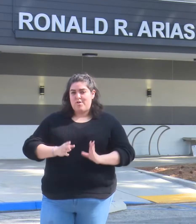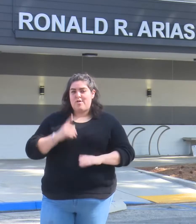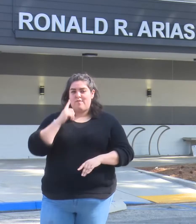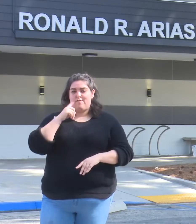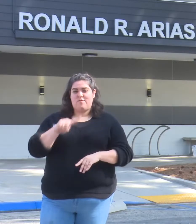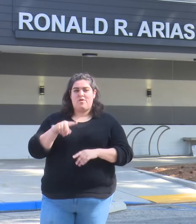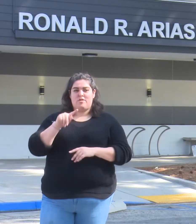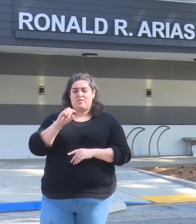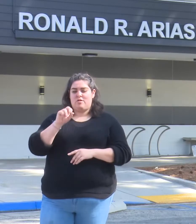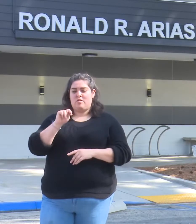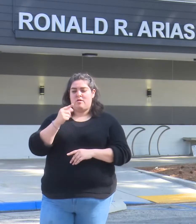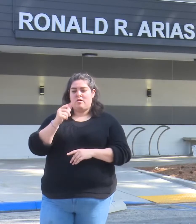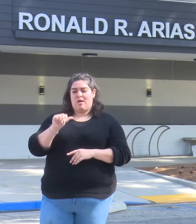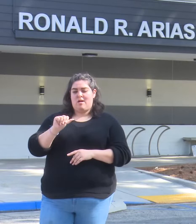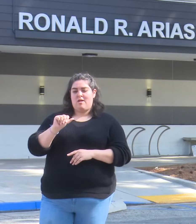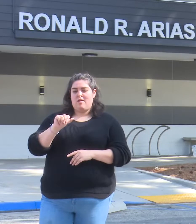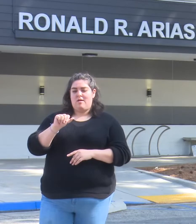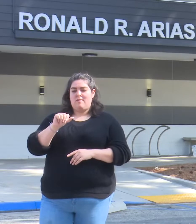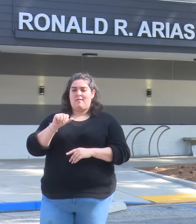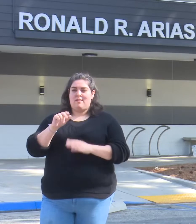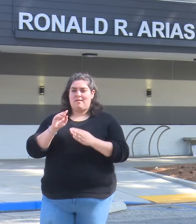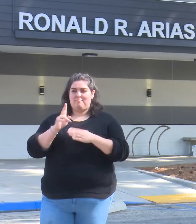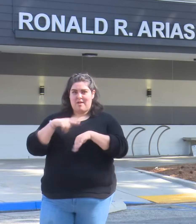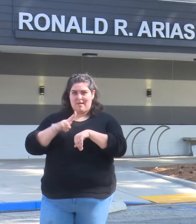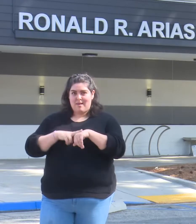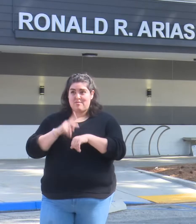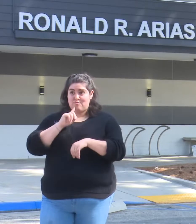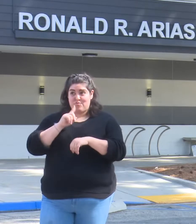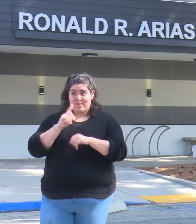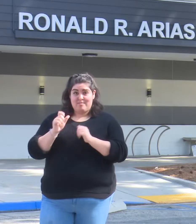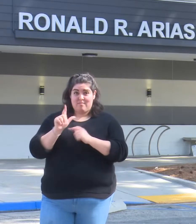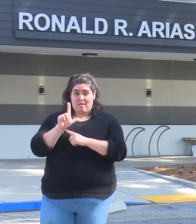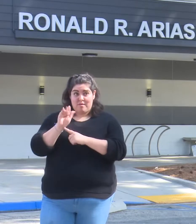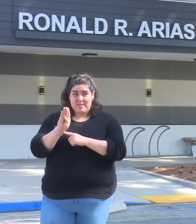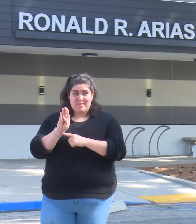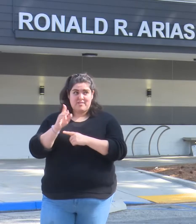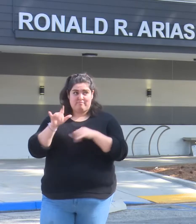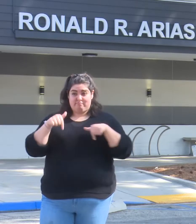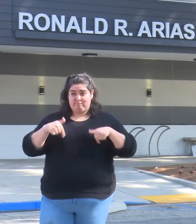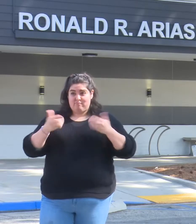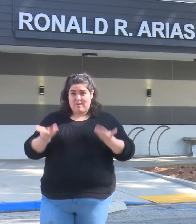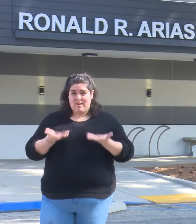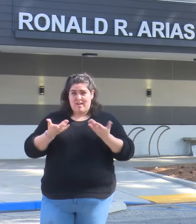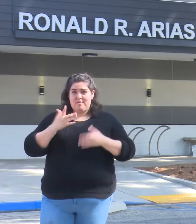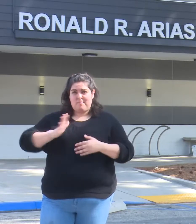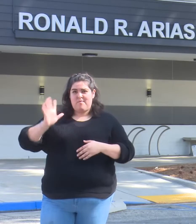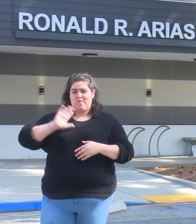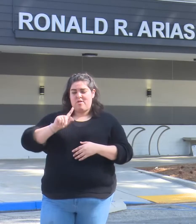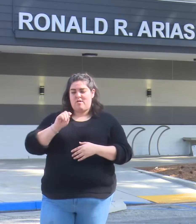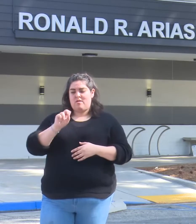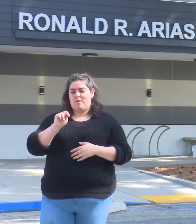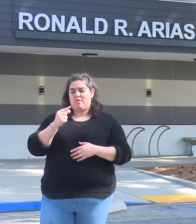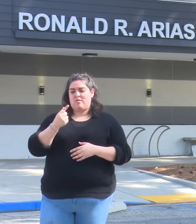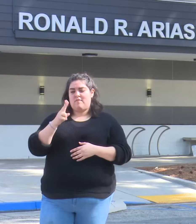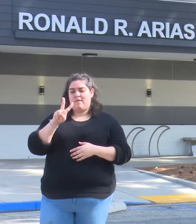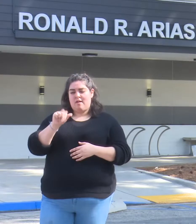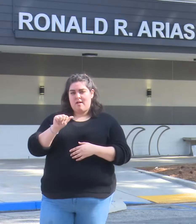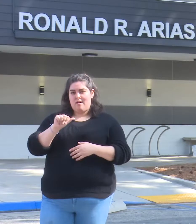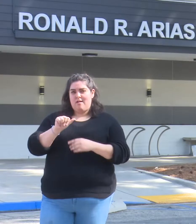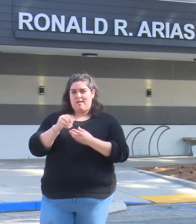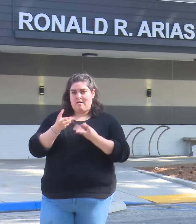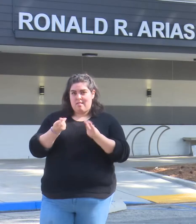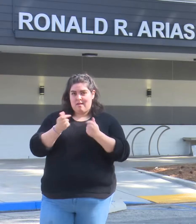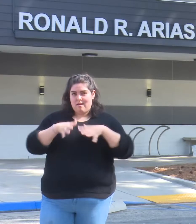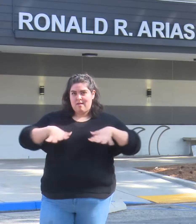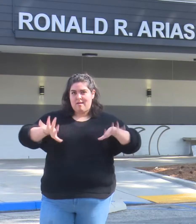Nation. As many of you know, most of Long Beach, including where we stand now, was once Tonga land. We're honored to have Mr. Perez here to